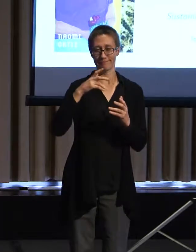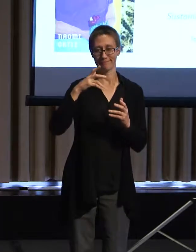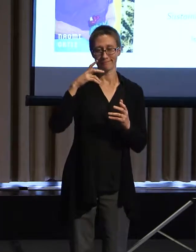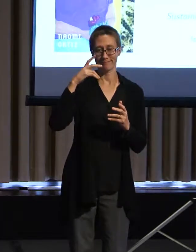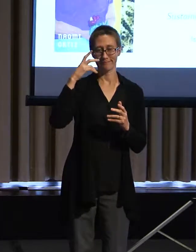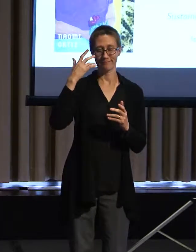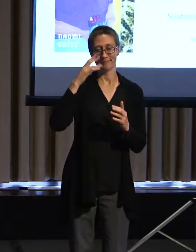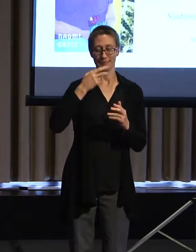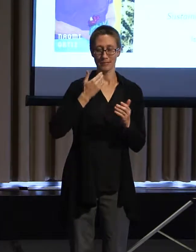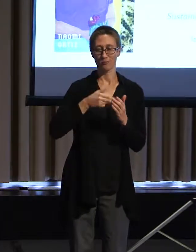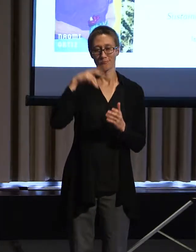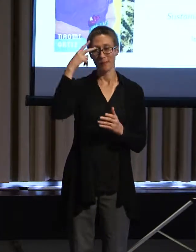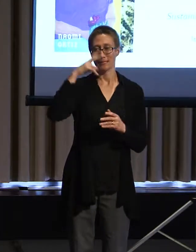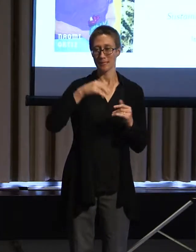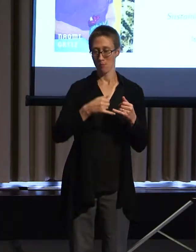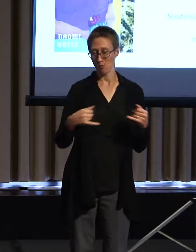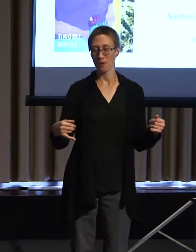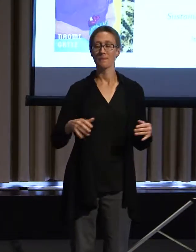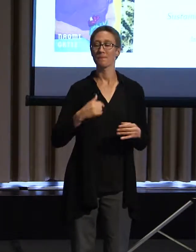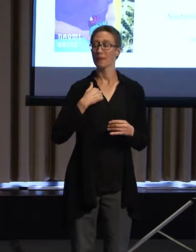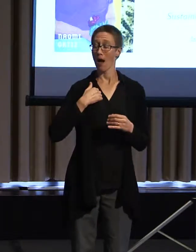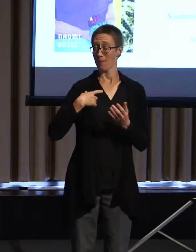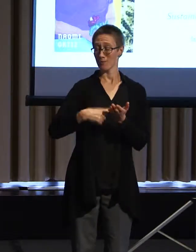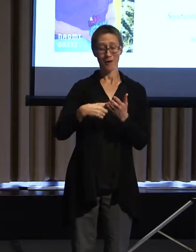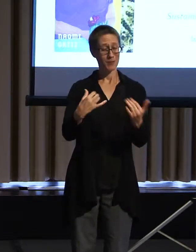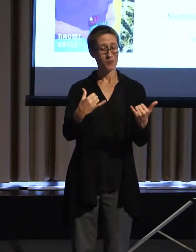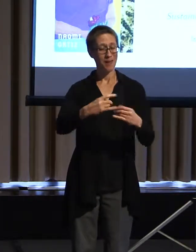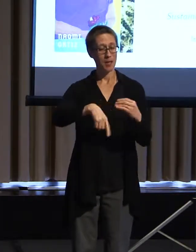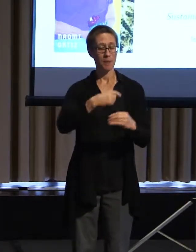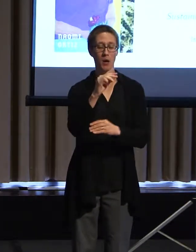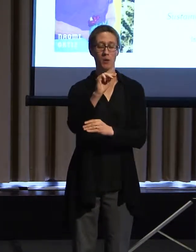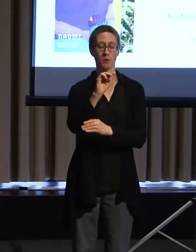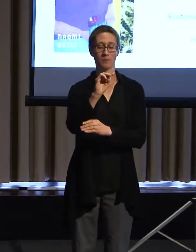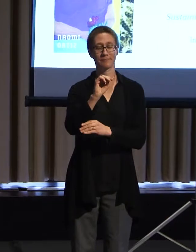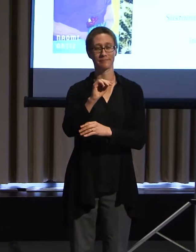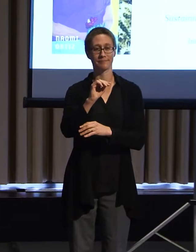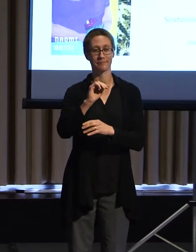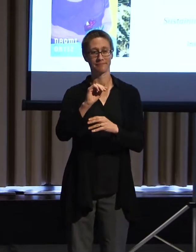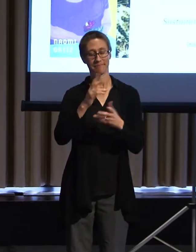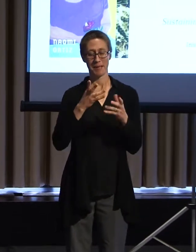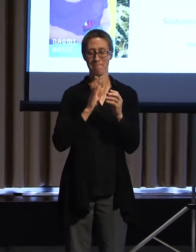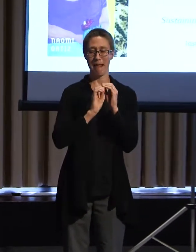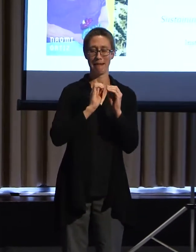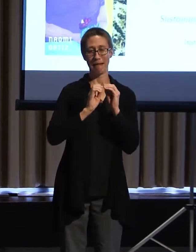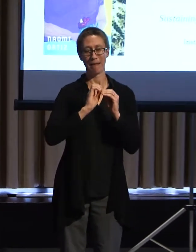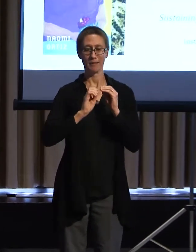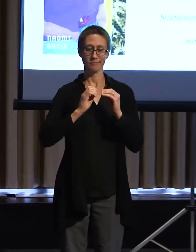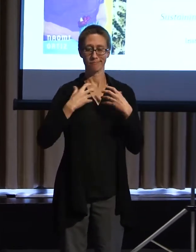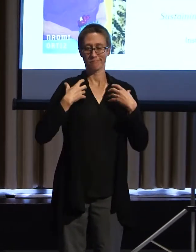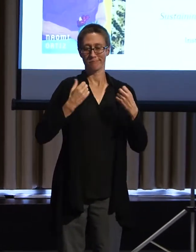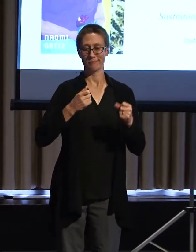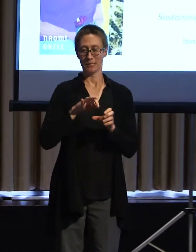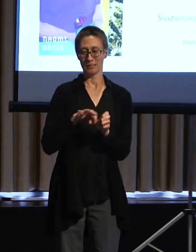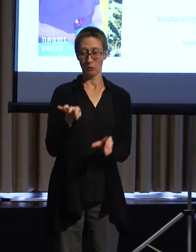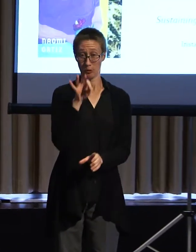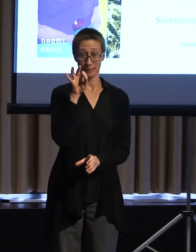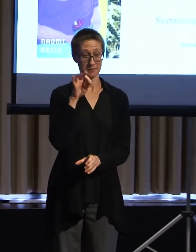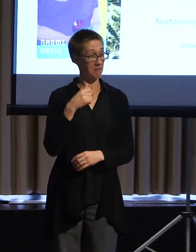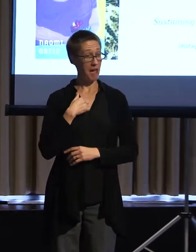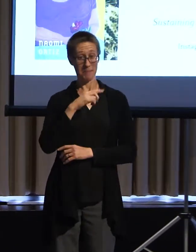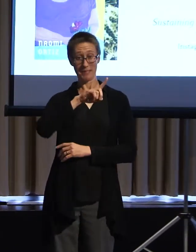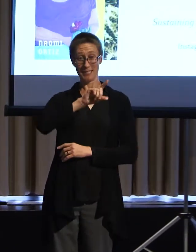spirits, disabled Mestiza self-care. So I'm a disabled Mestiza, and Mestiza